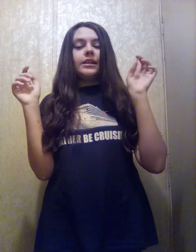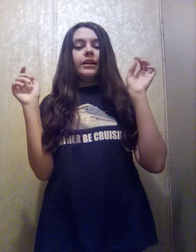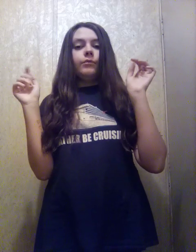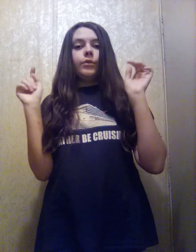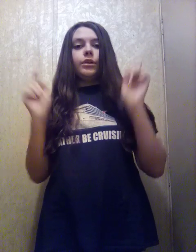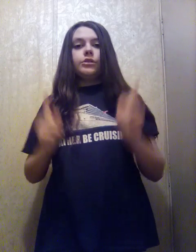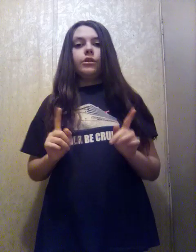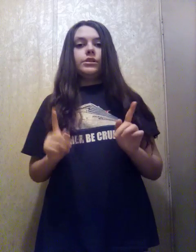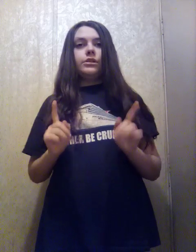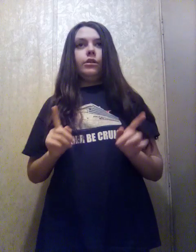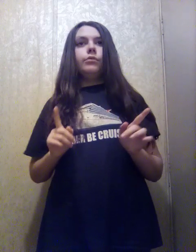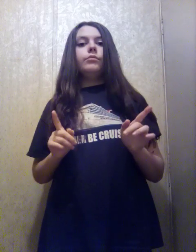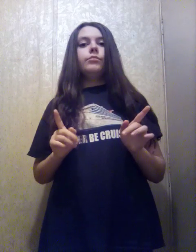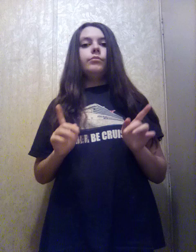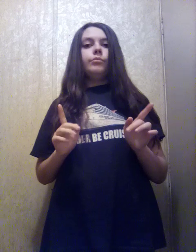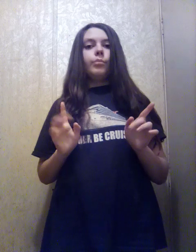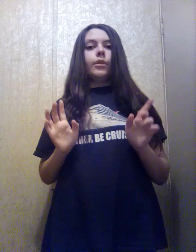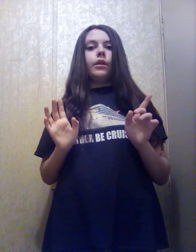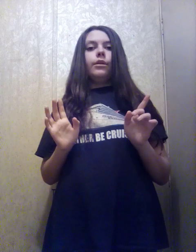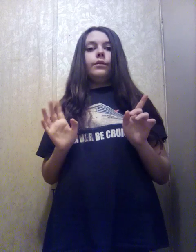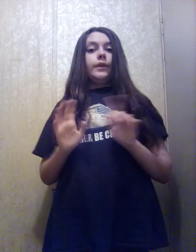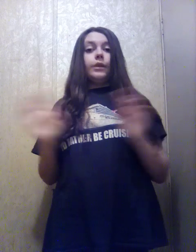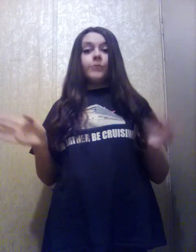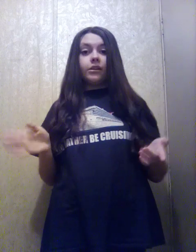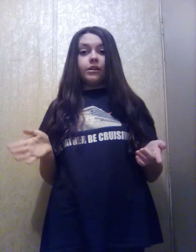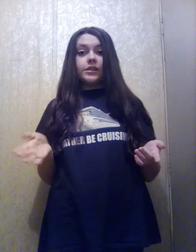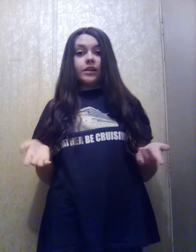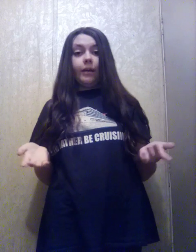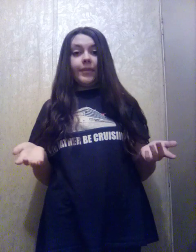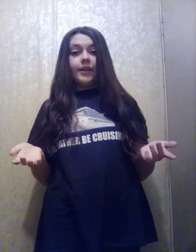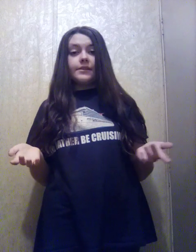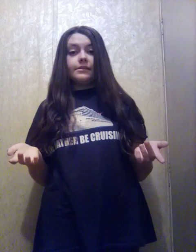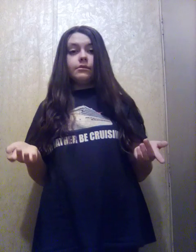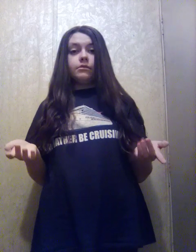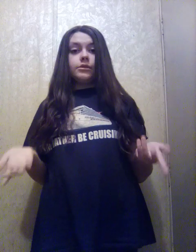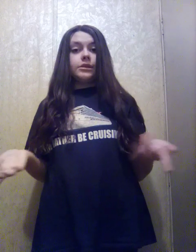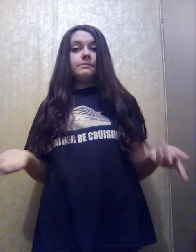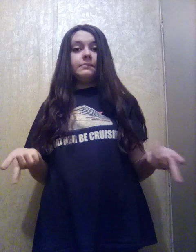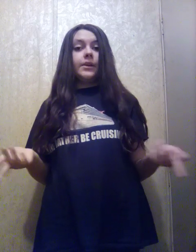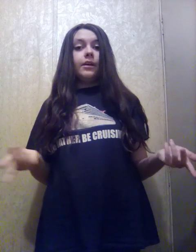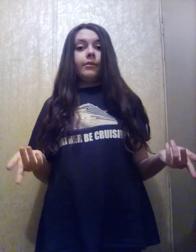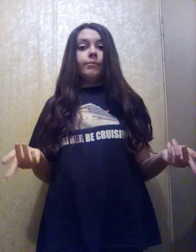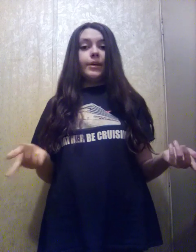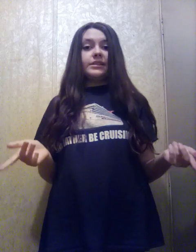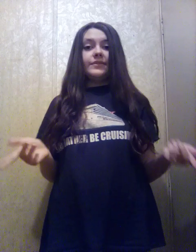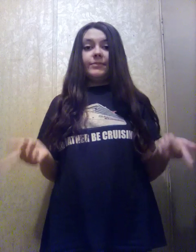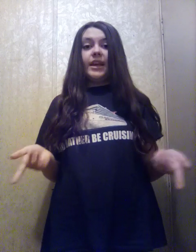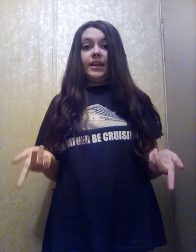I wanted y'all to know. Like, I'm not going to stop this just because of some